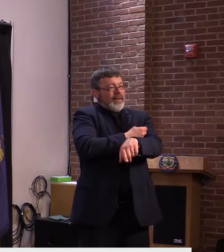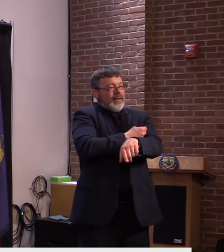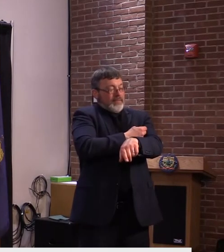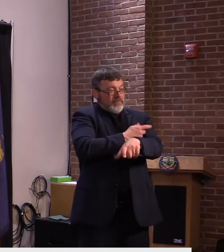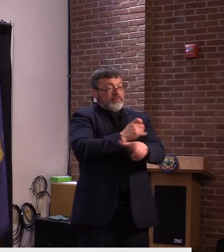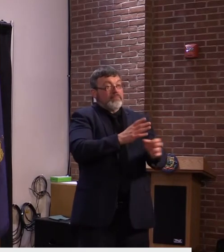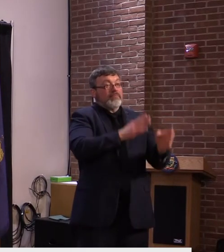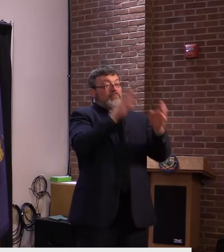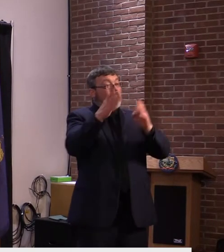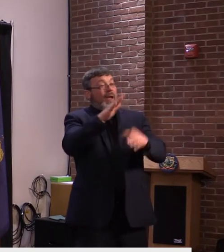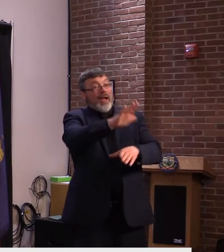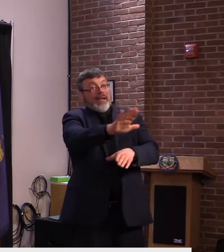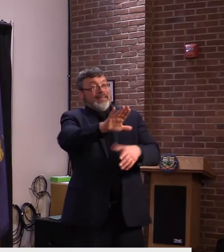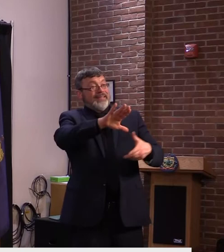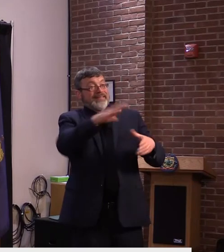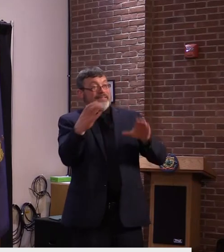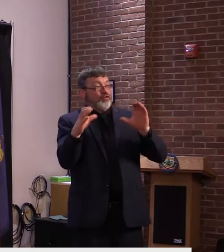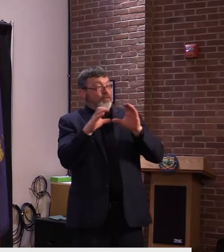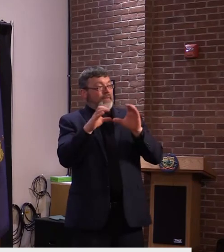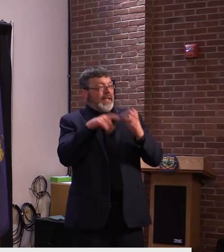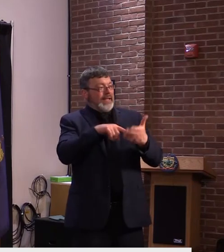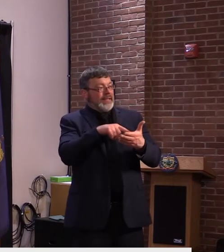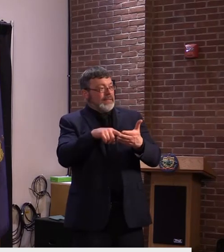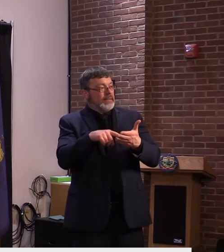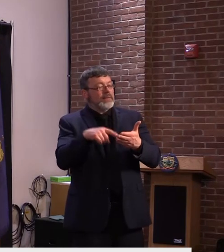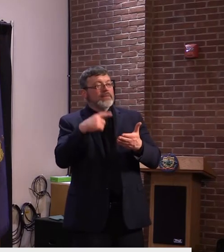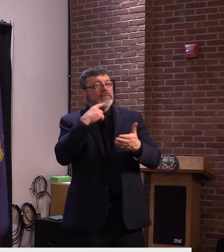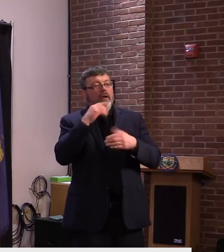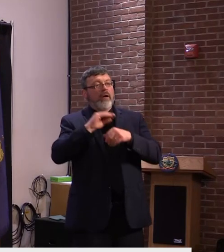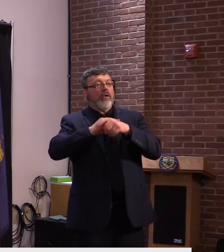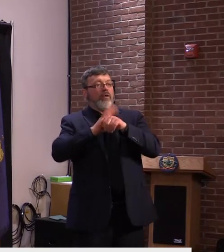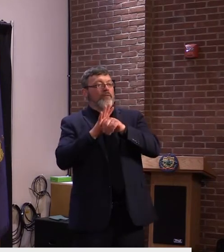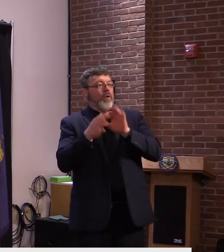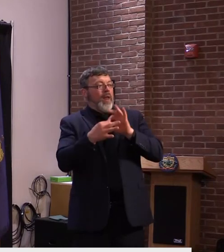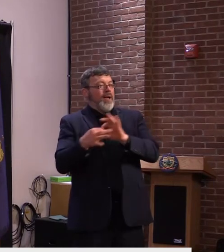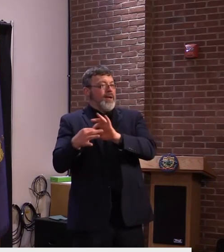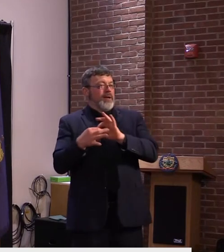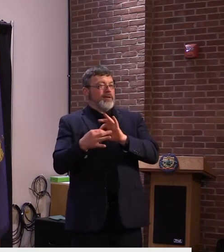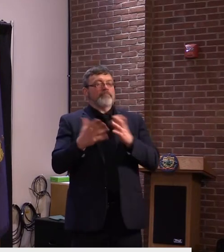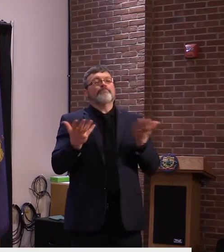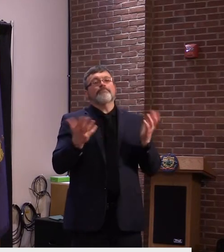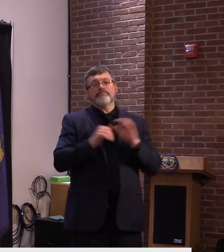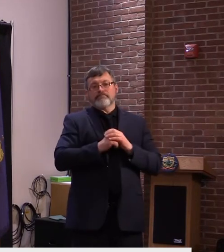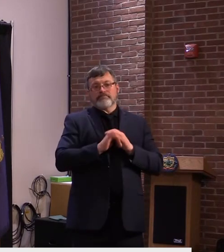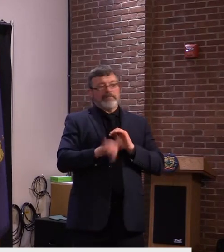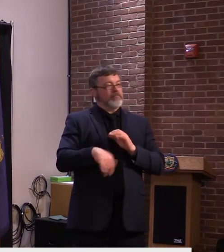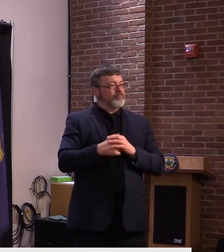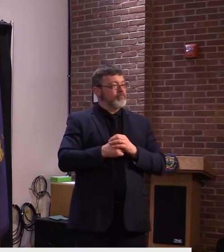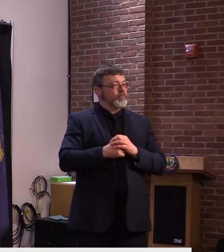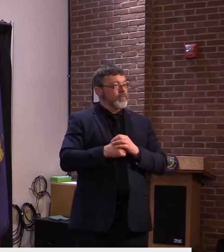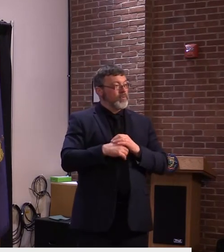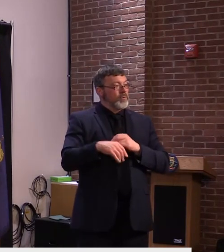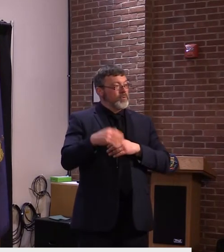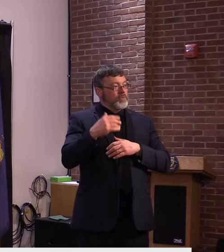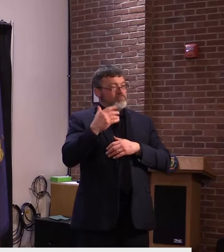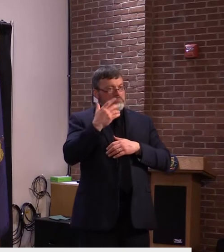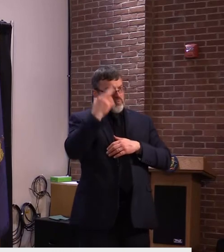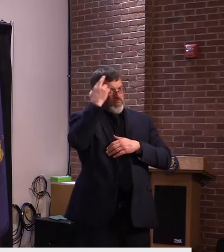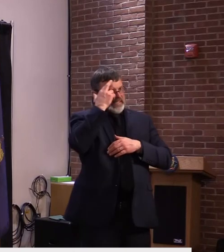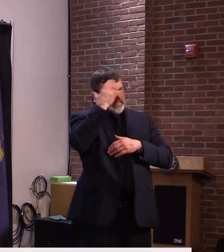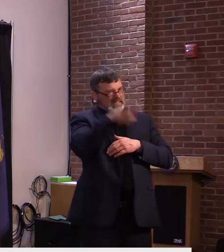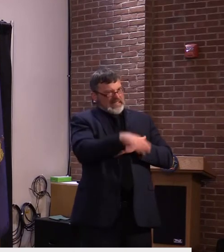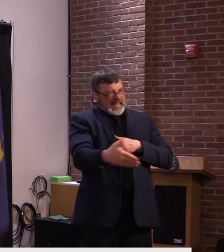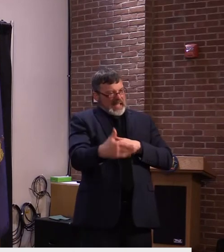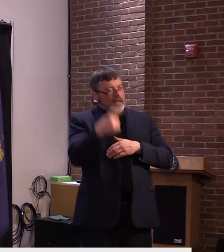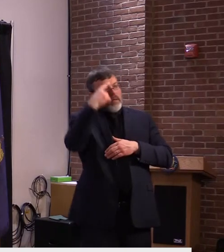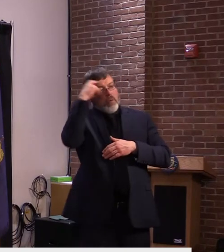they had a COVID-related death, related usually to all of the complications of COVID that you might